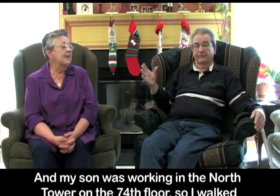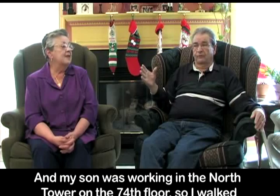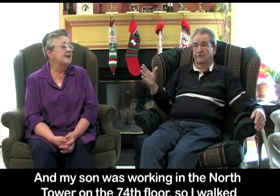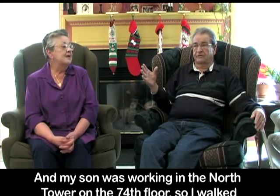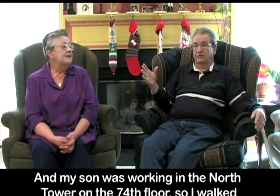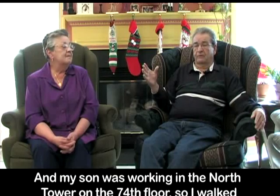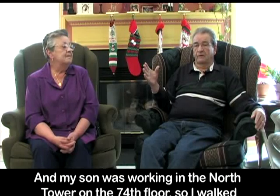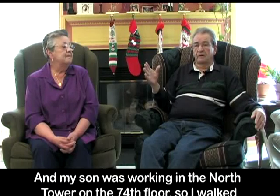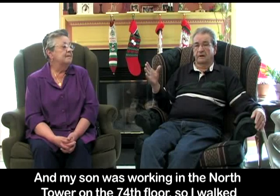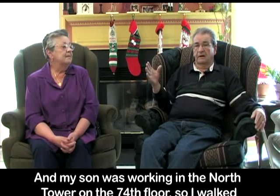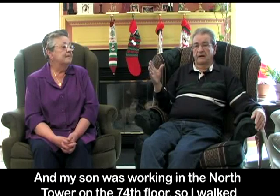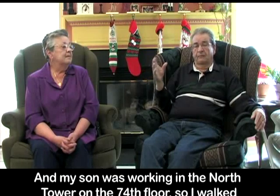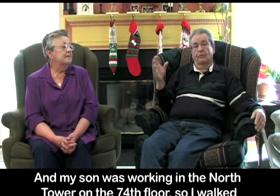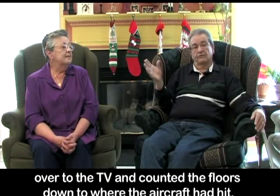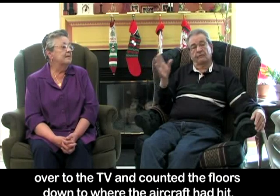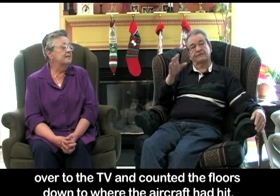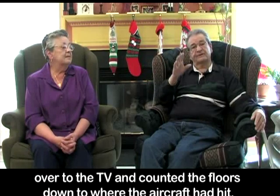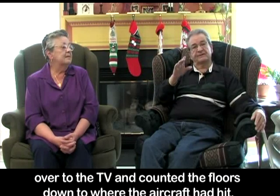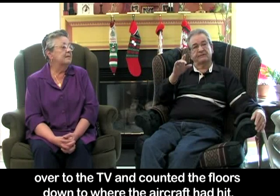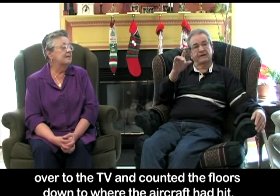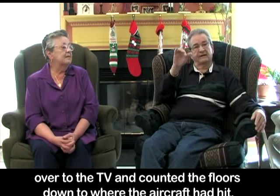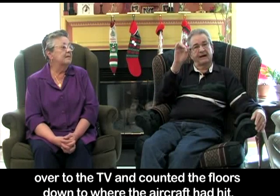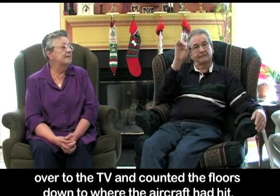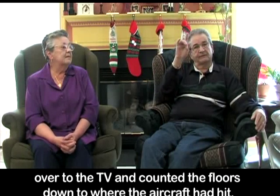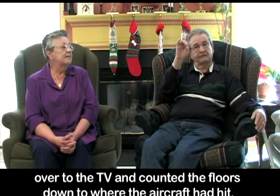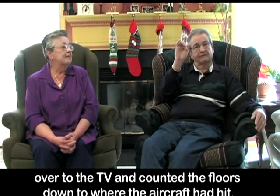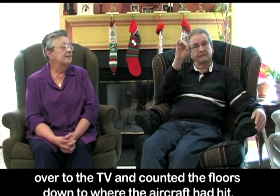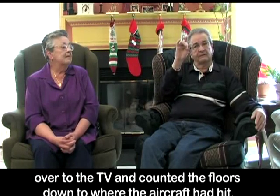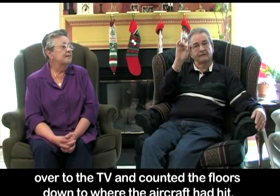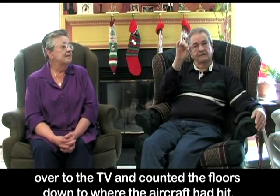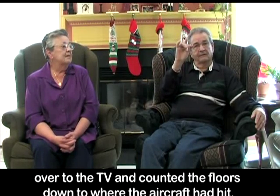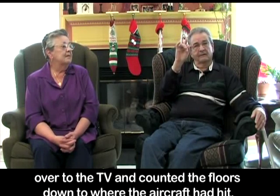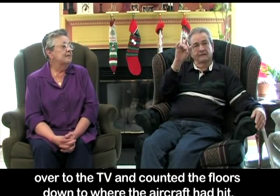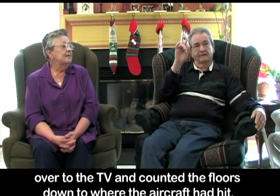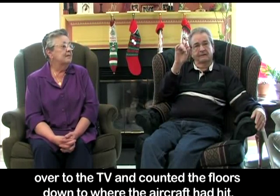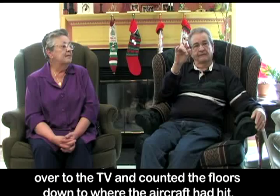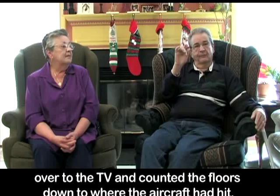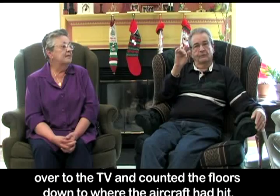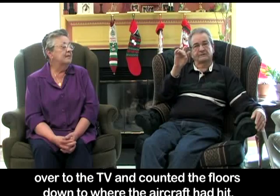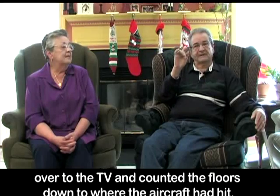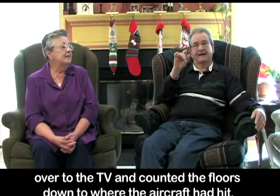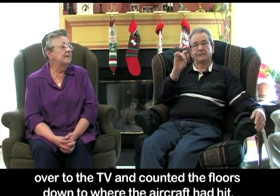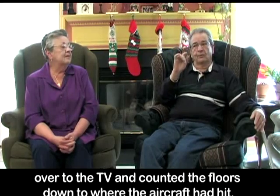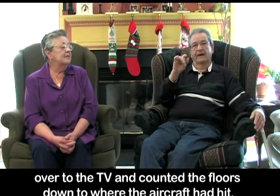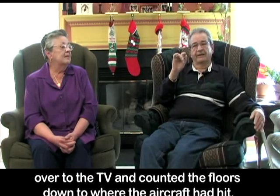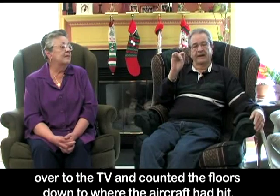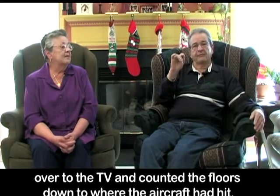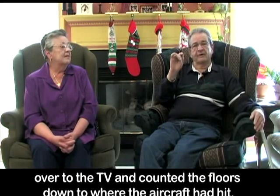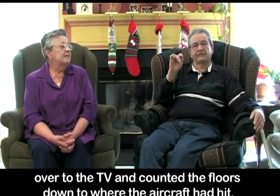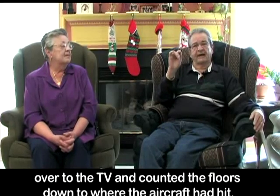floor, so I walked over to the TV and counted the floors down to where the aircraft had